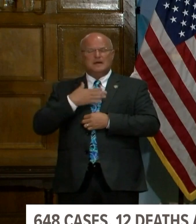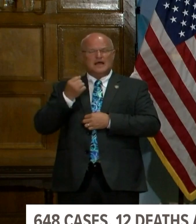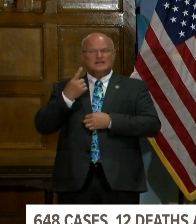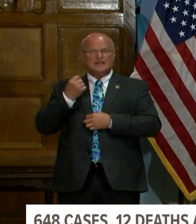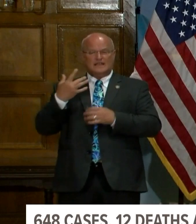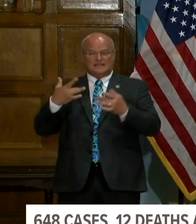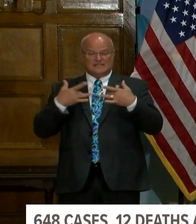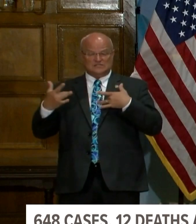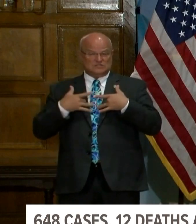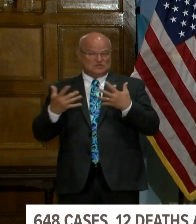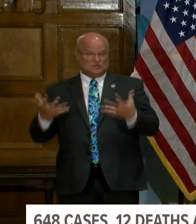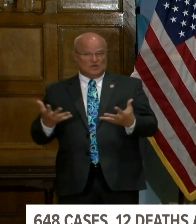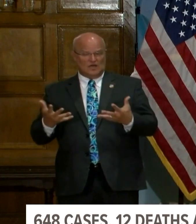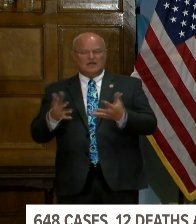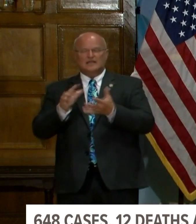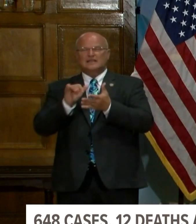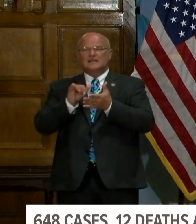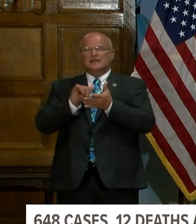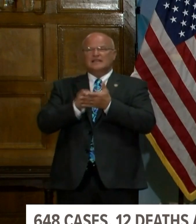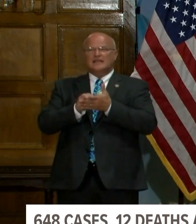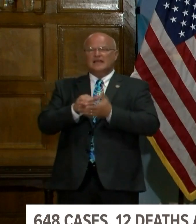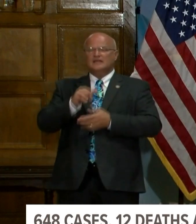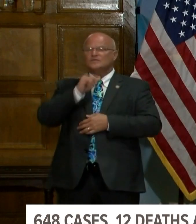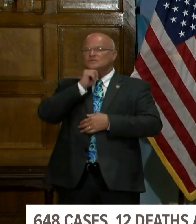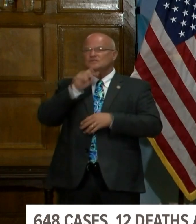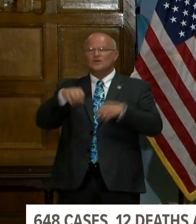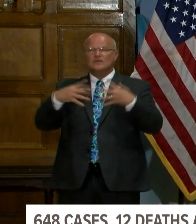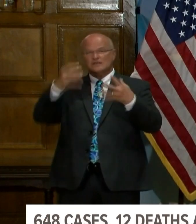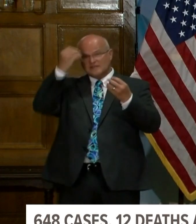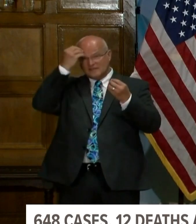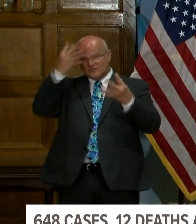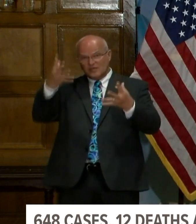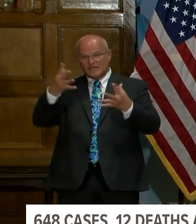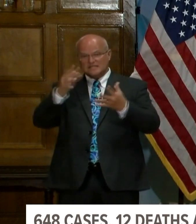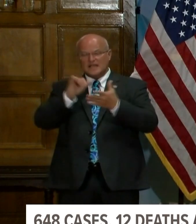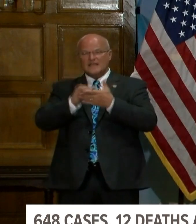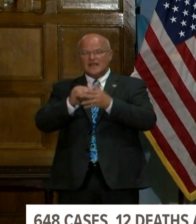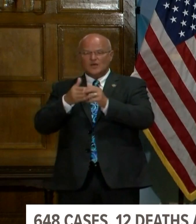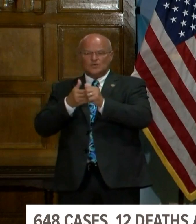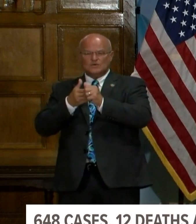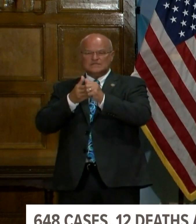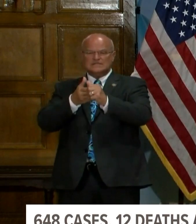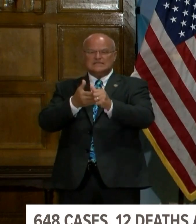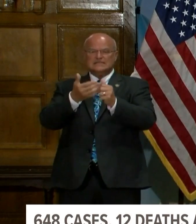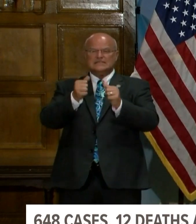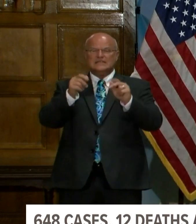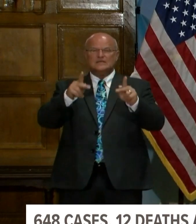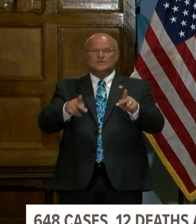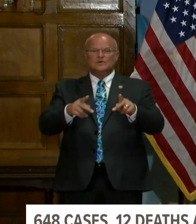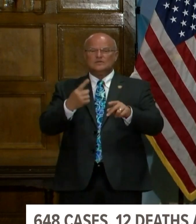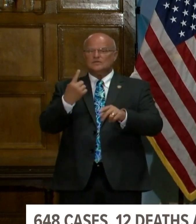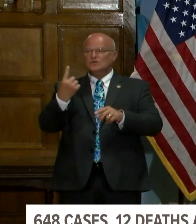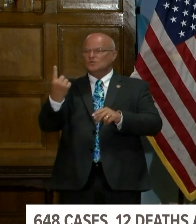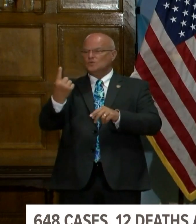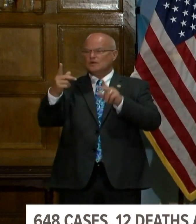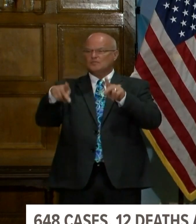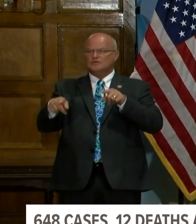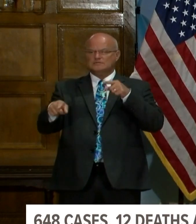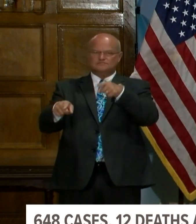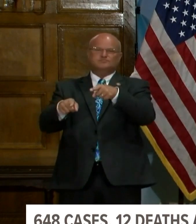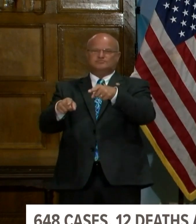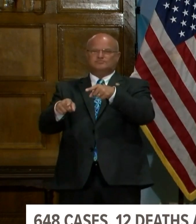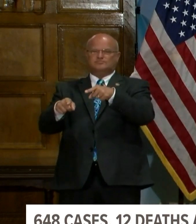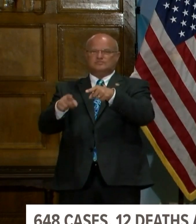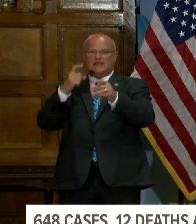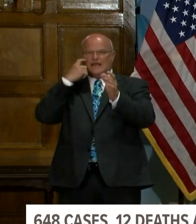the concern was that we don't give information out that will lead anyone to one particular person and